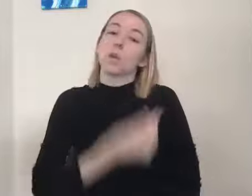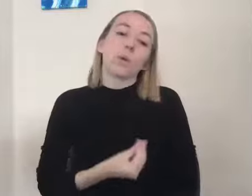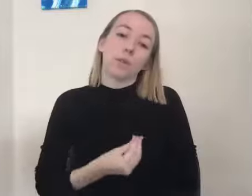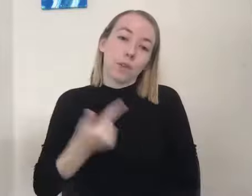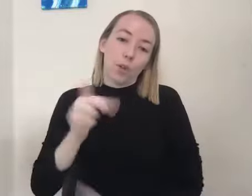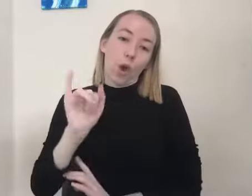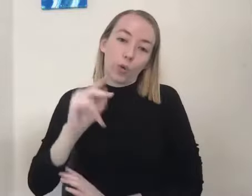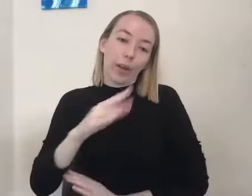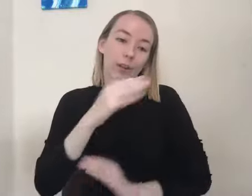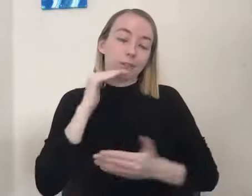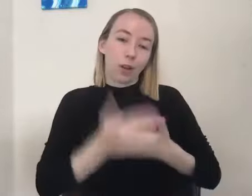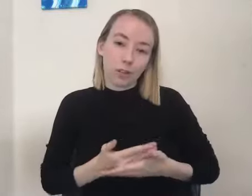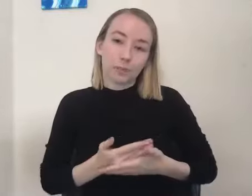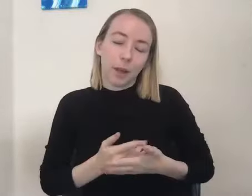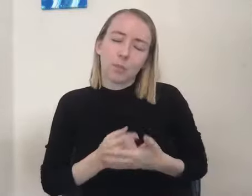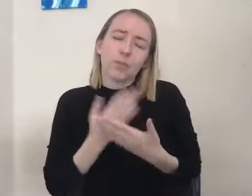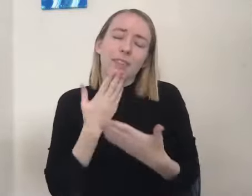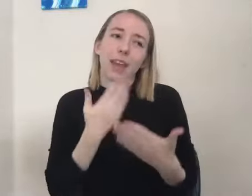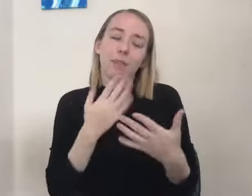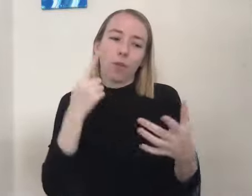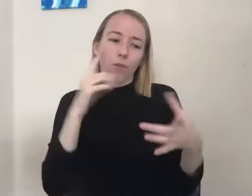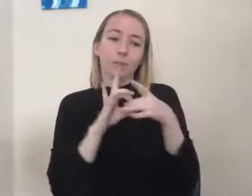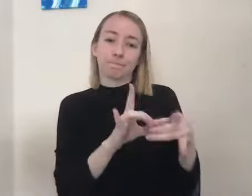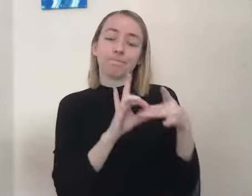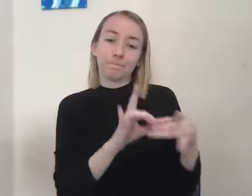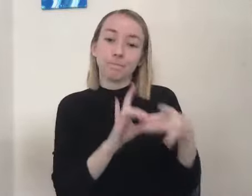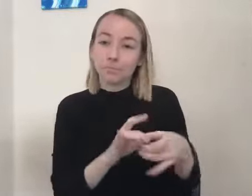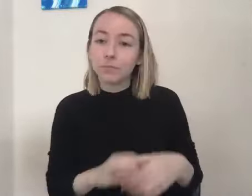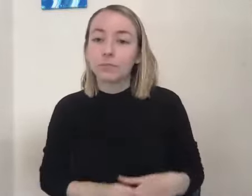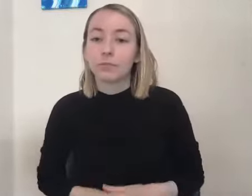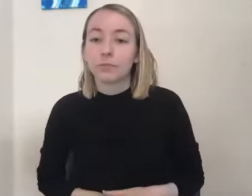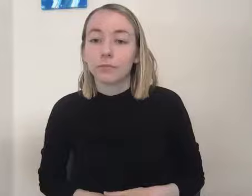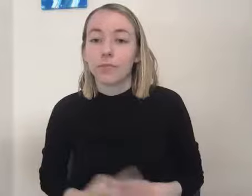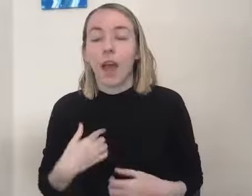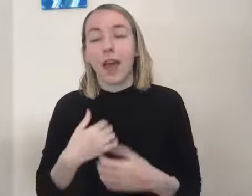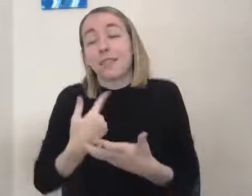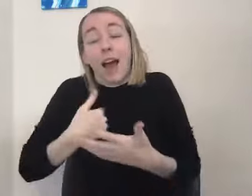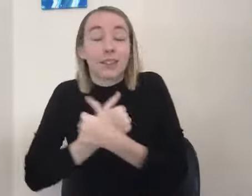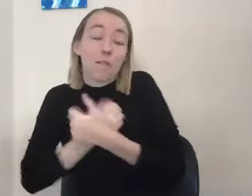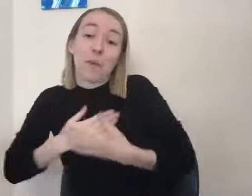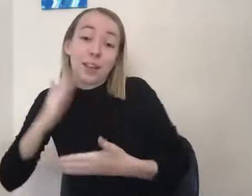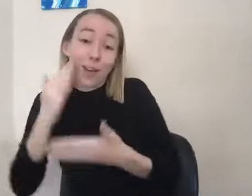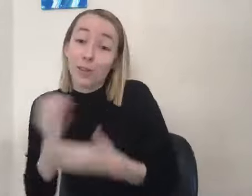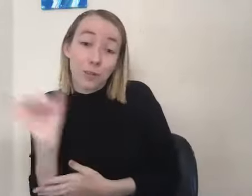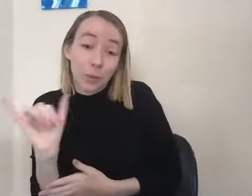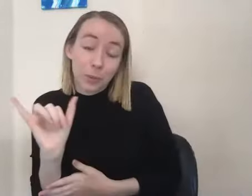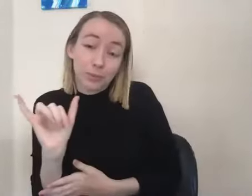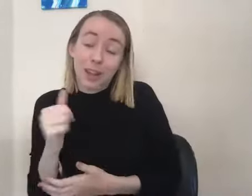be. So I just continually take one wee step in front of the other. I've got the most beautiful